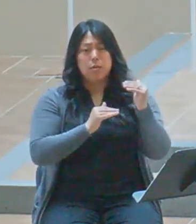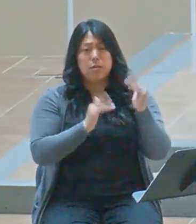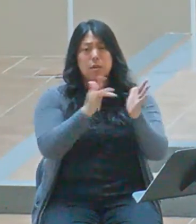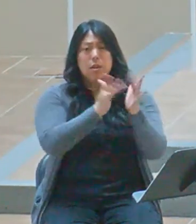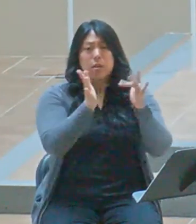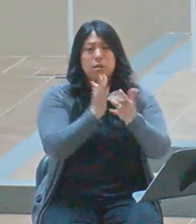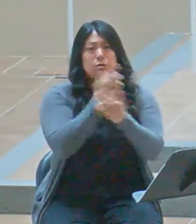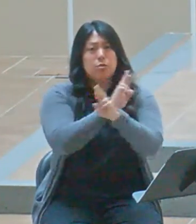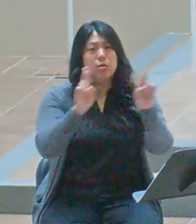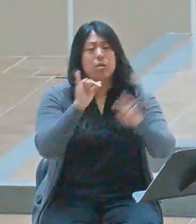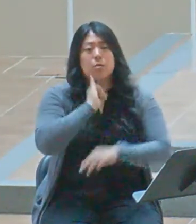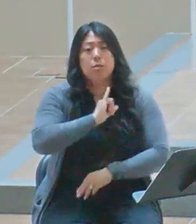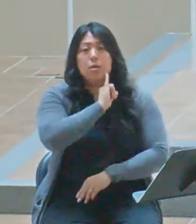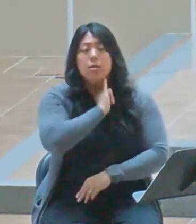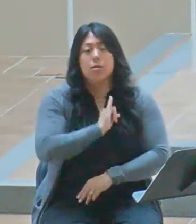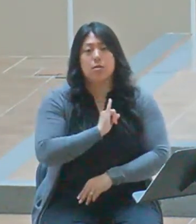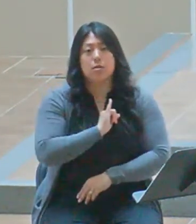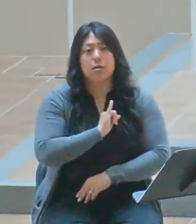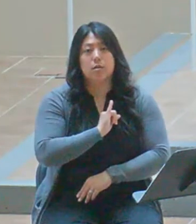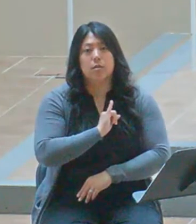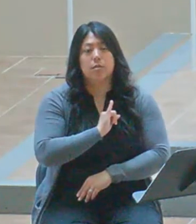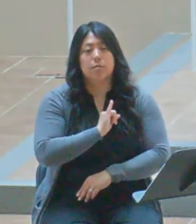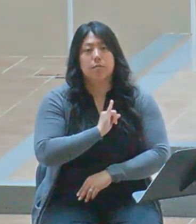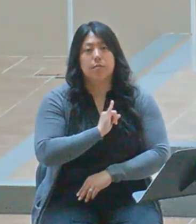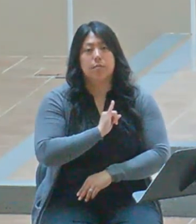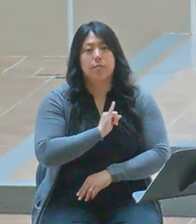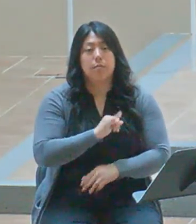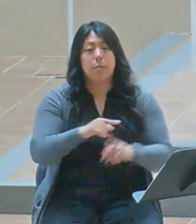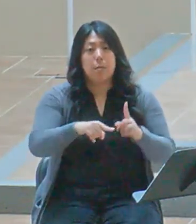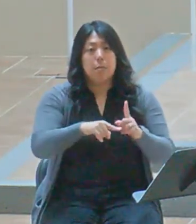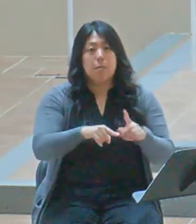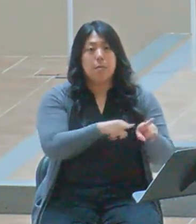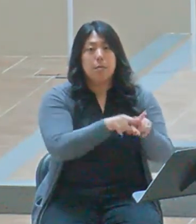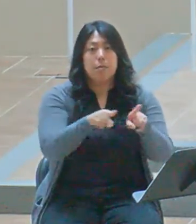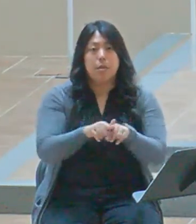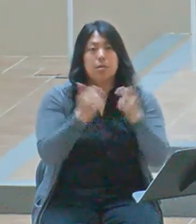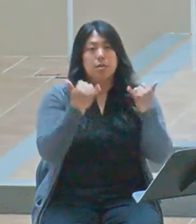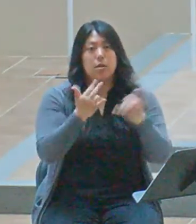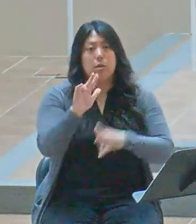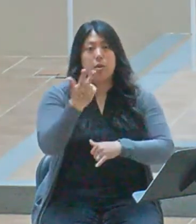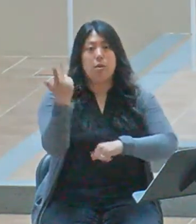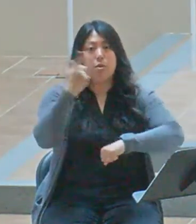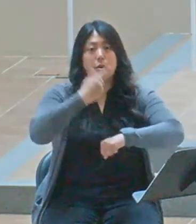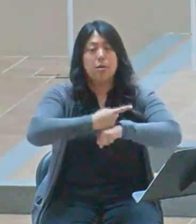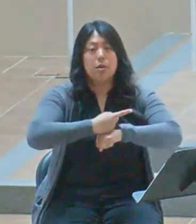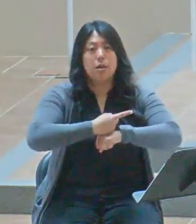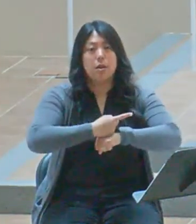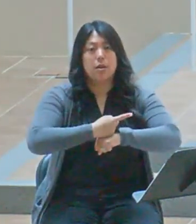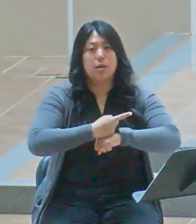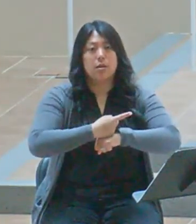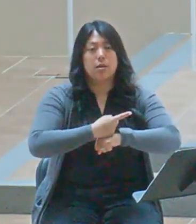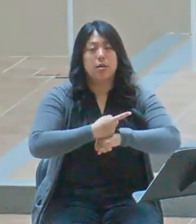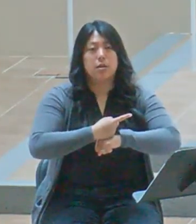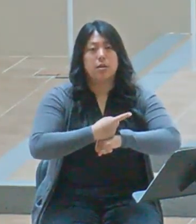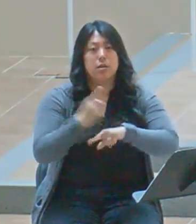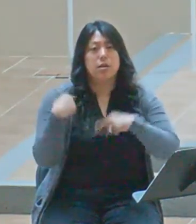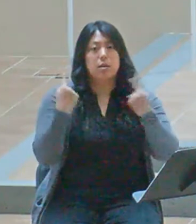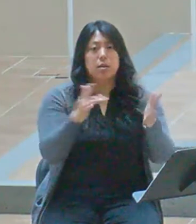be the one to redeem Israel. And besides all this, it is now the 3rd day since this took